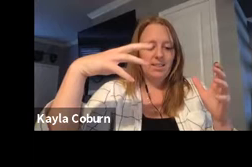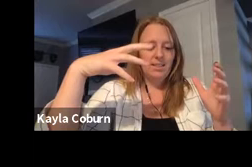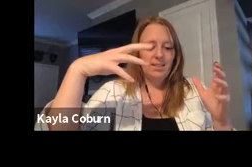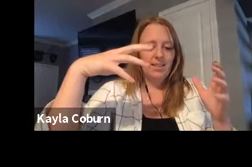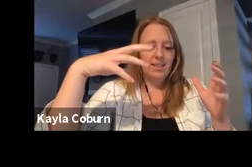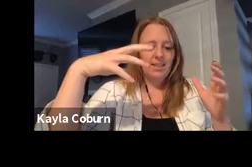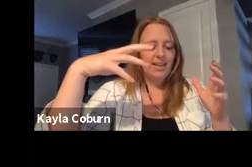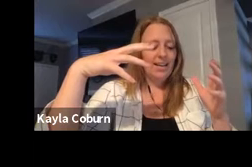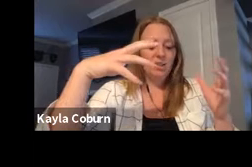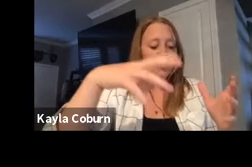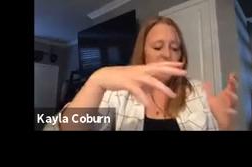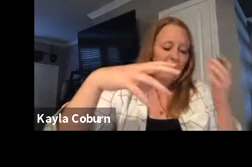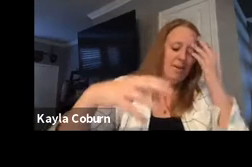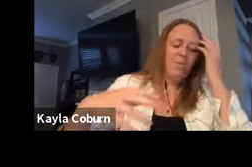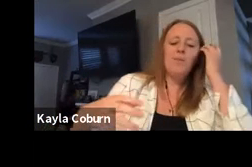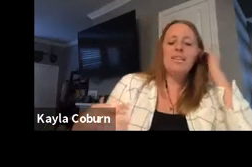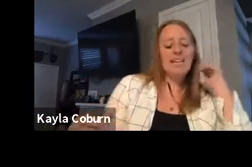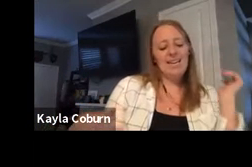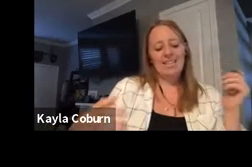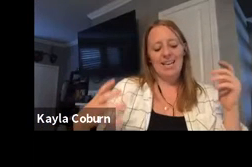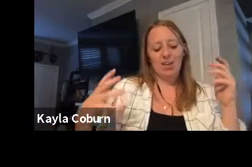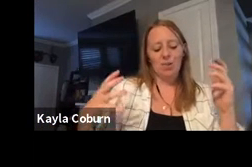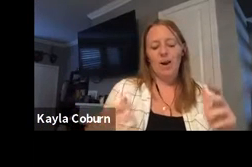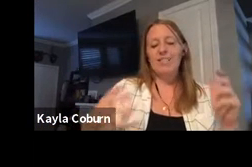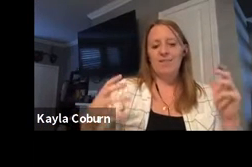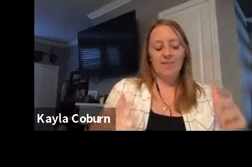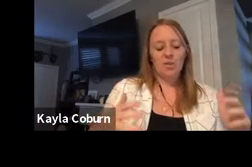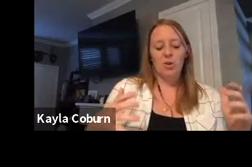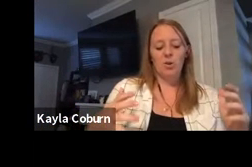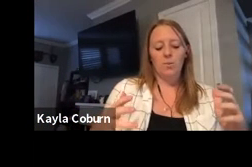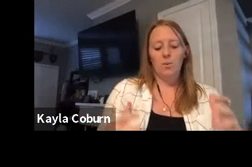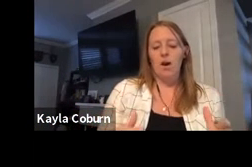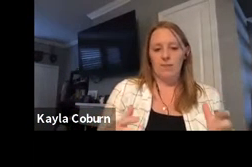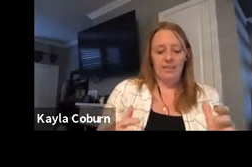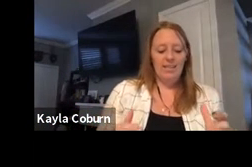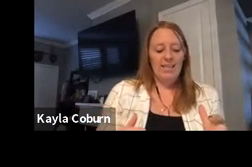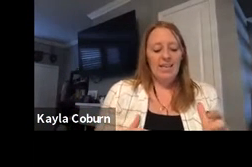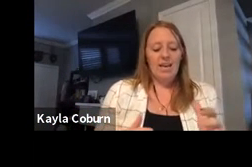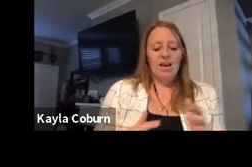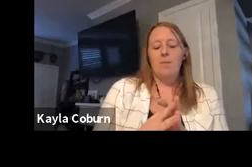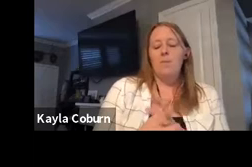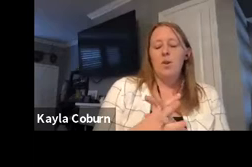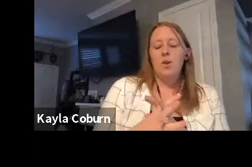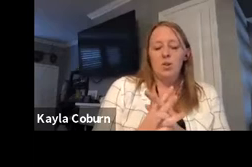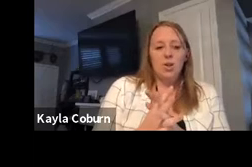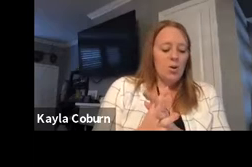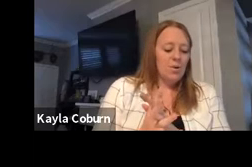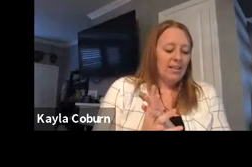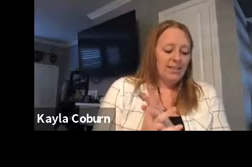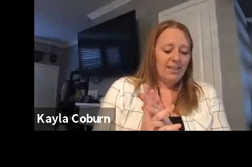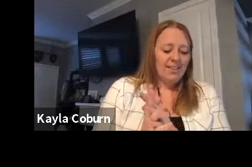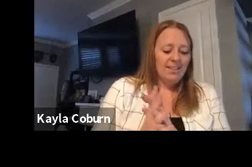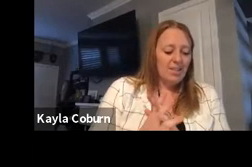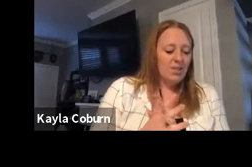most extreme prompting is like a direct physical prompt. Um,